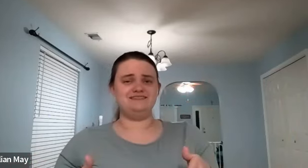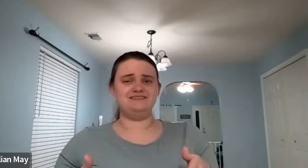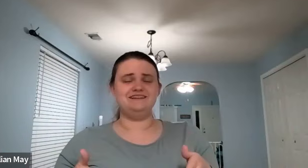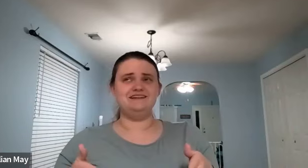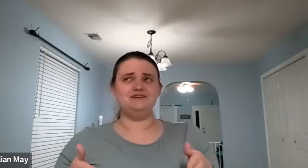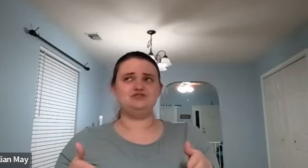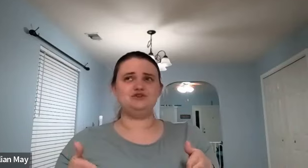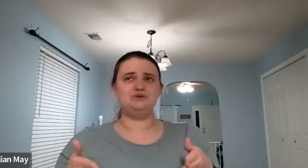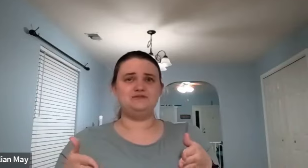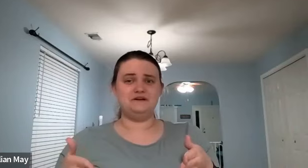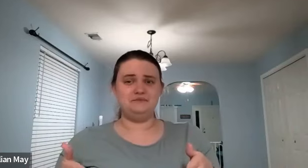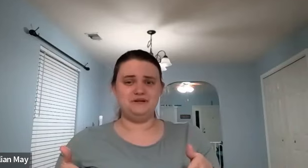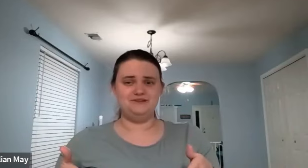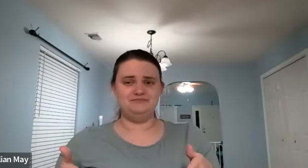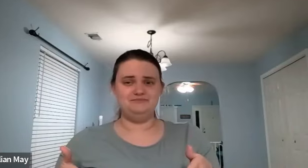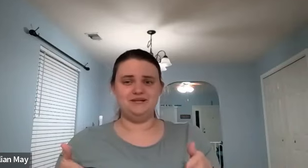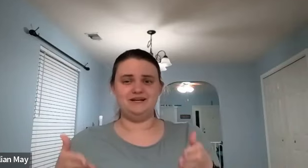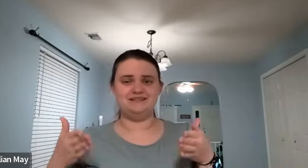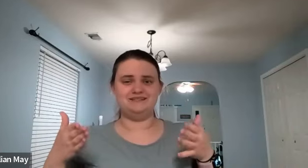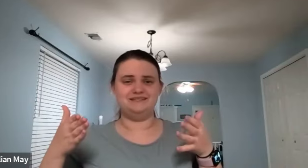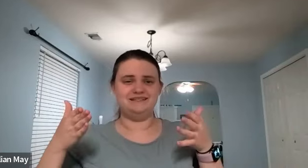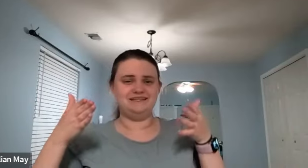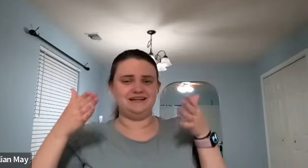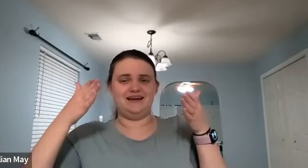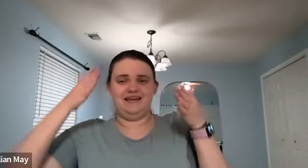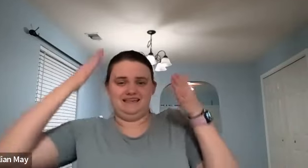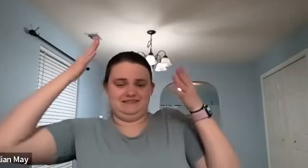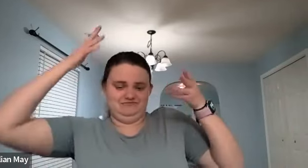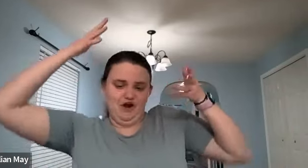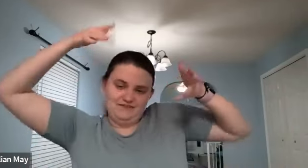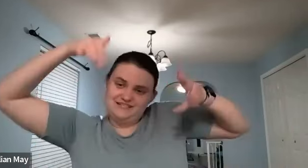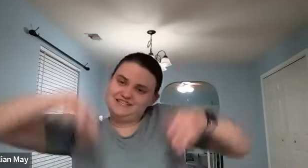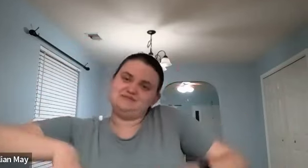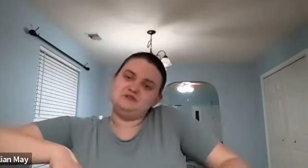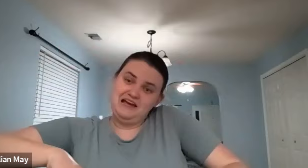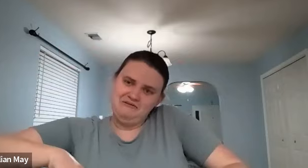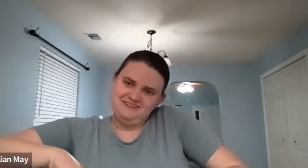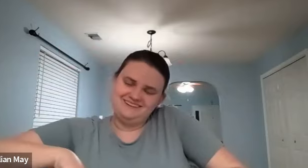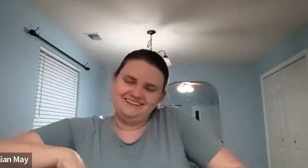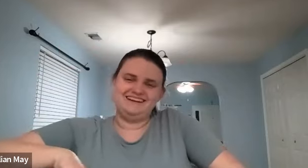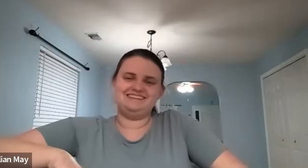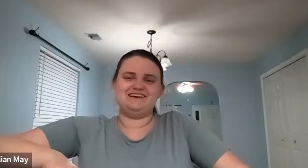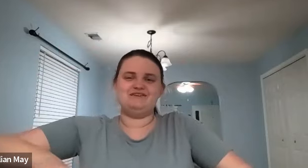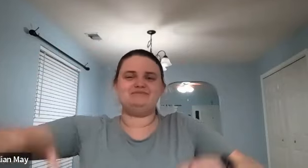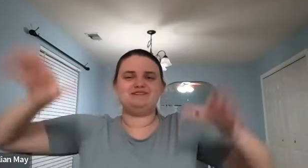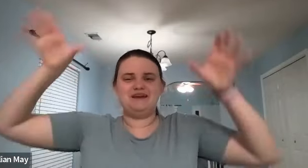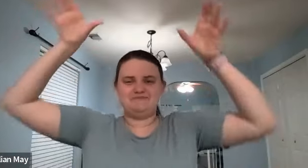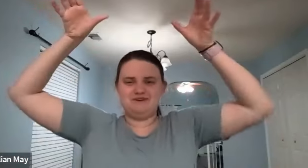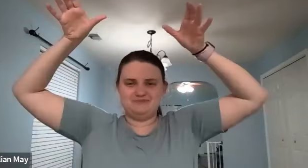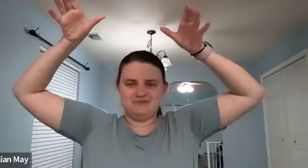pants is going to look very weird because it's more downward. And so I'm just going to have you guys pretend